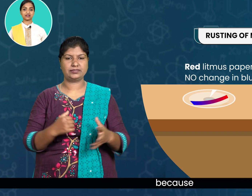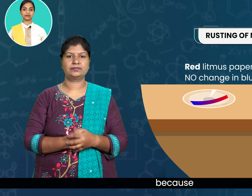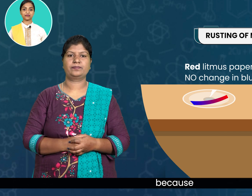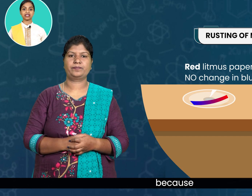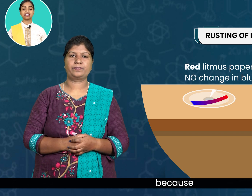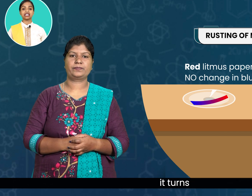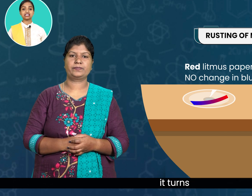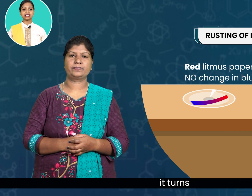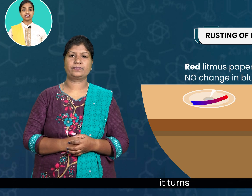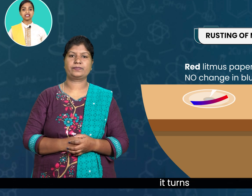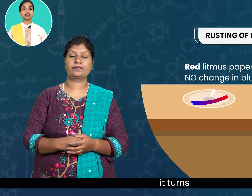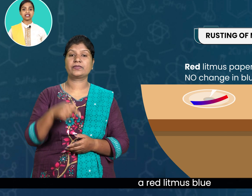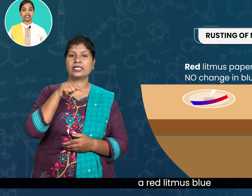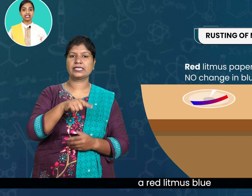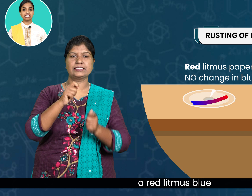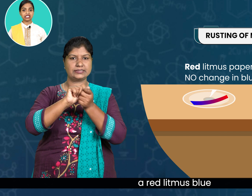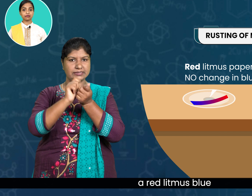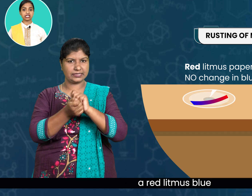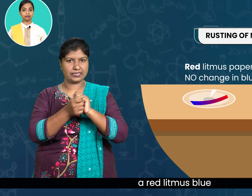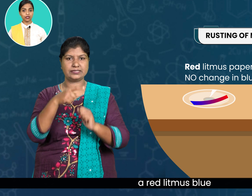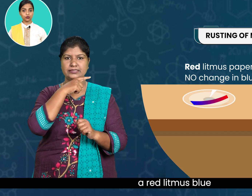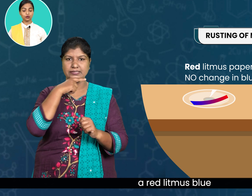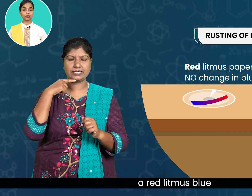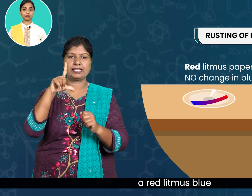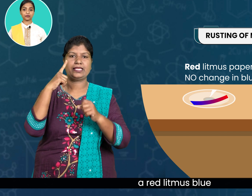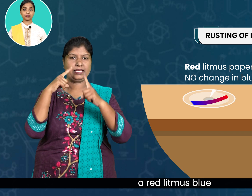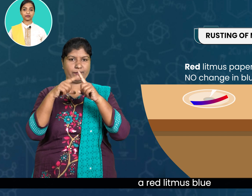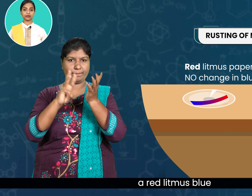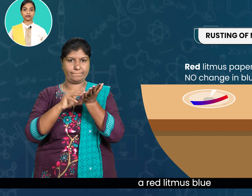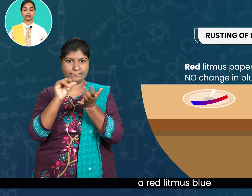because it turns red litmus blue